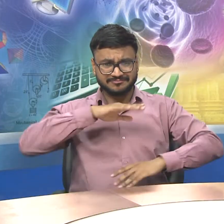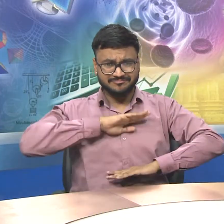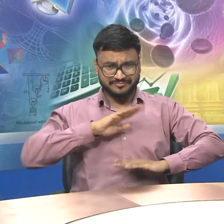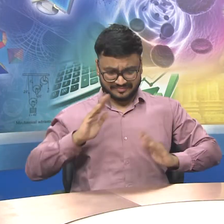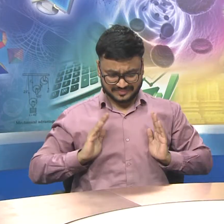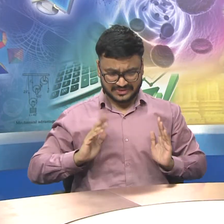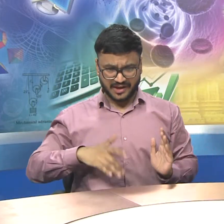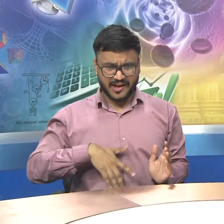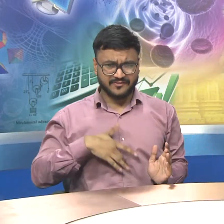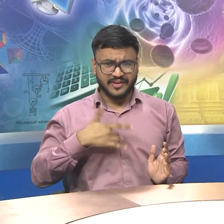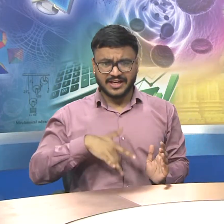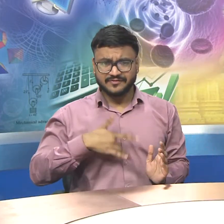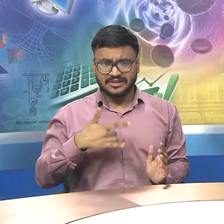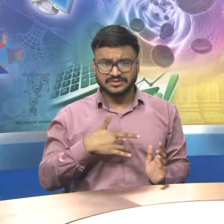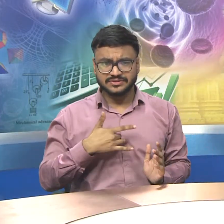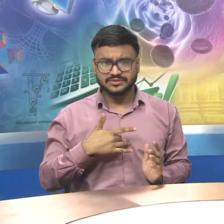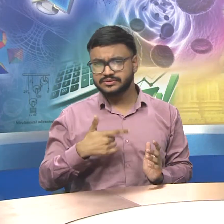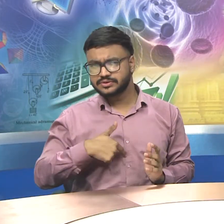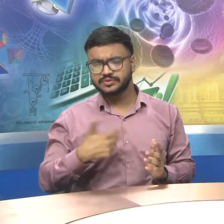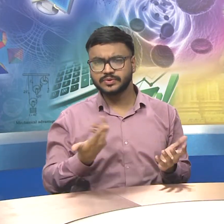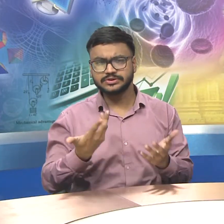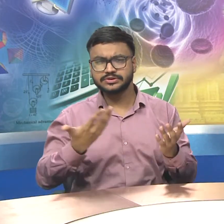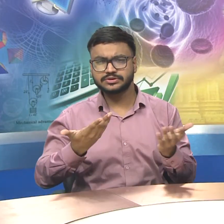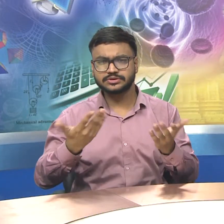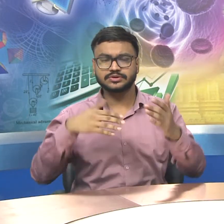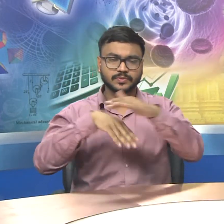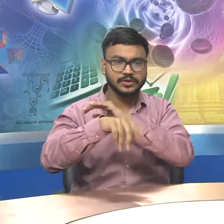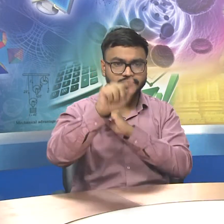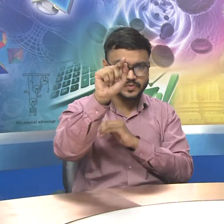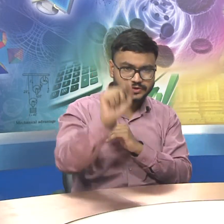Now we will look about the signs related to feelings.